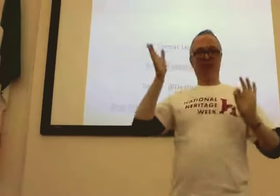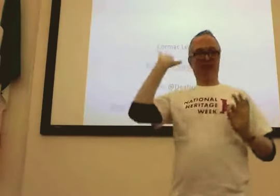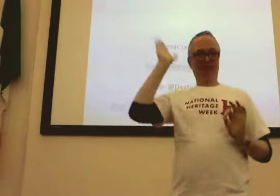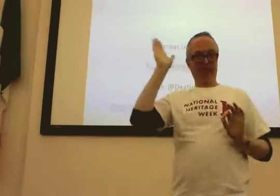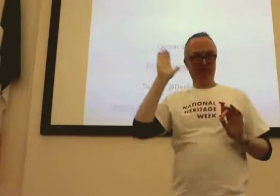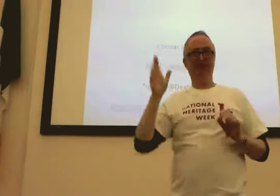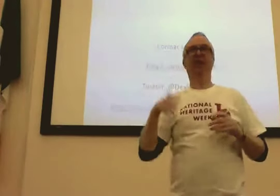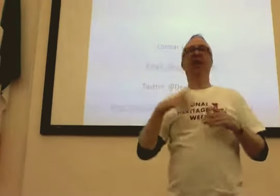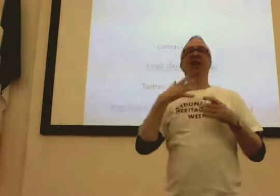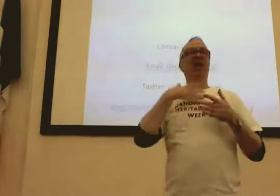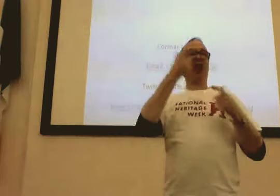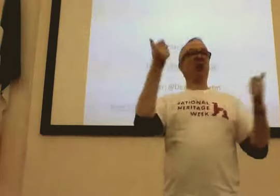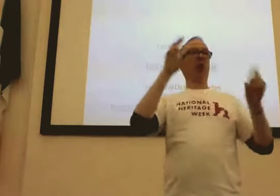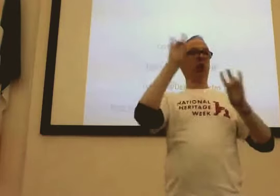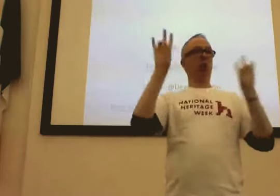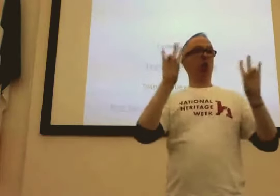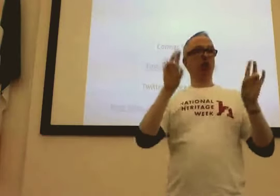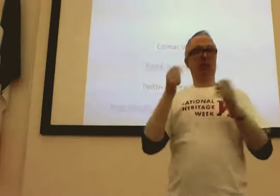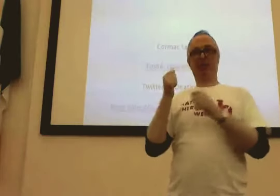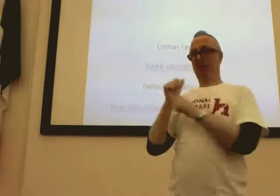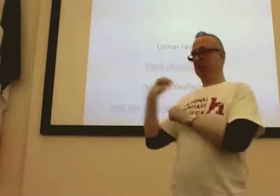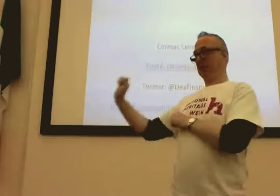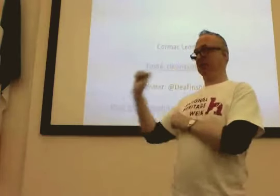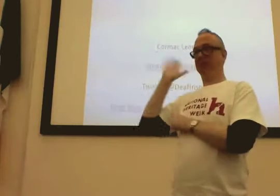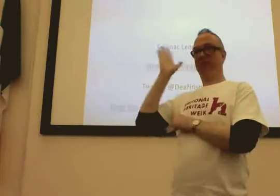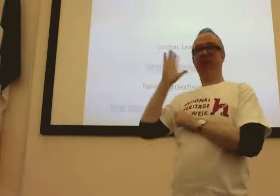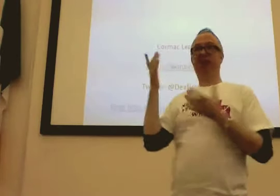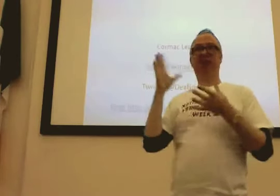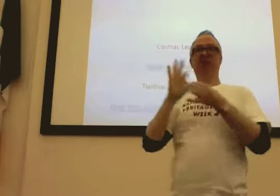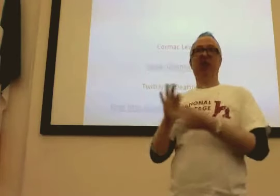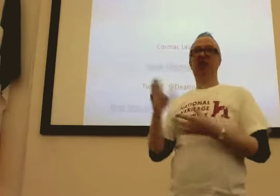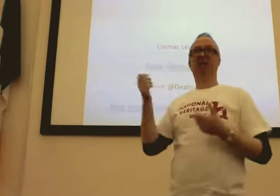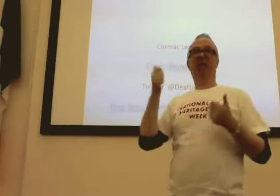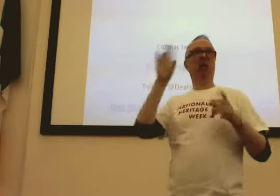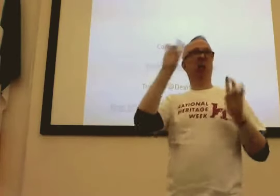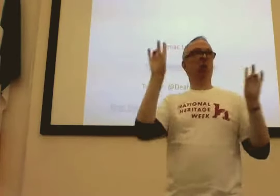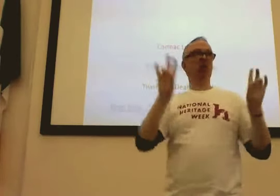Thanks, Cormac, for the very interesting presentation. Do we have any questions for Cormac?